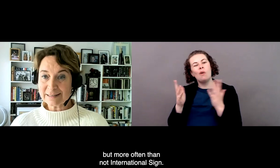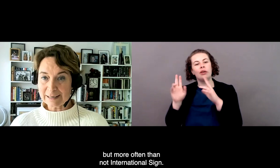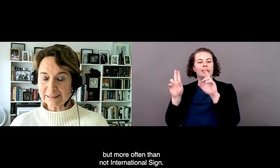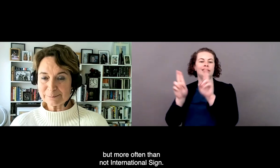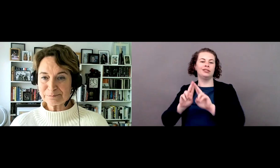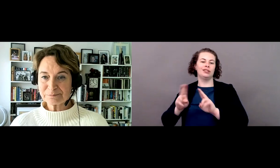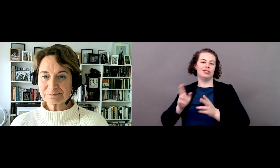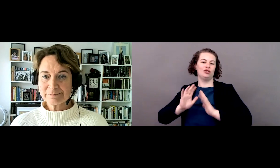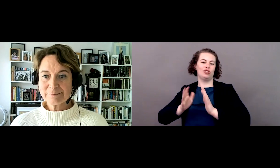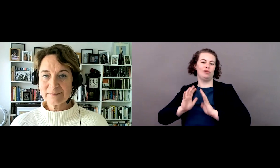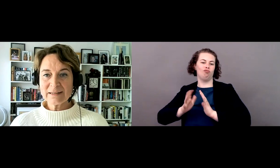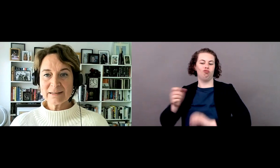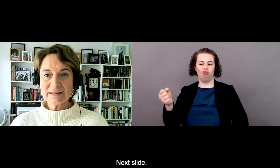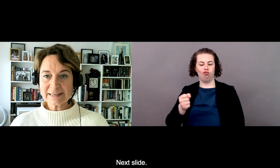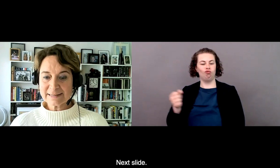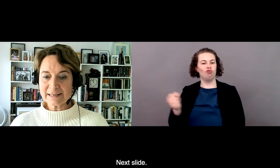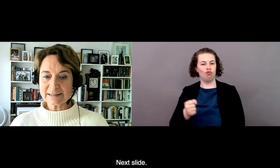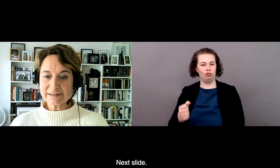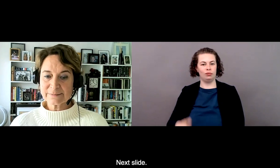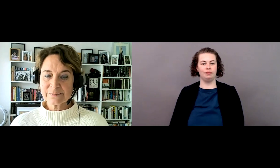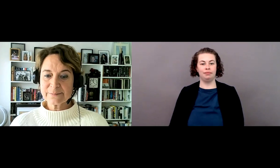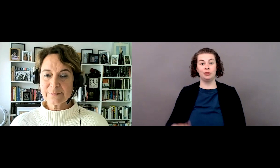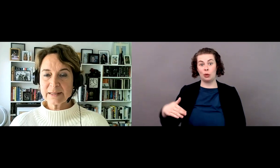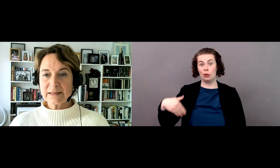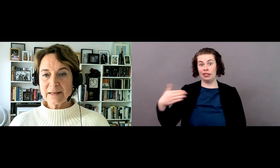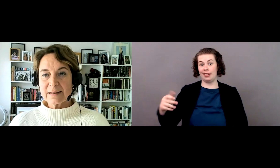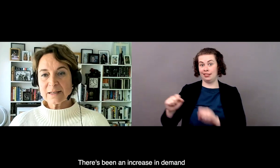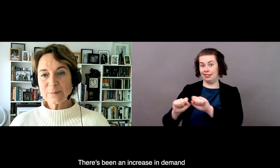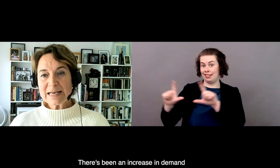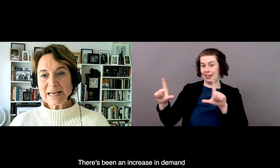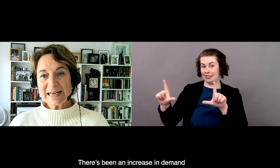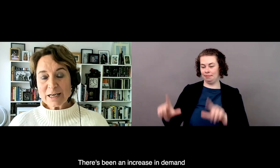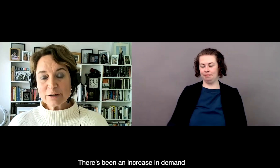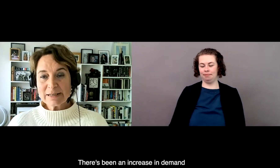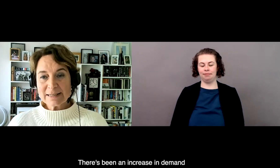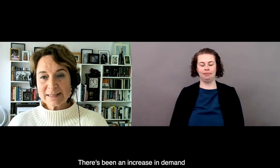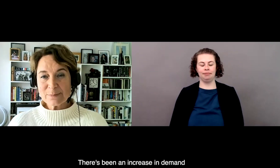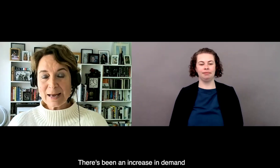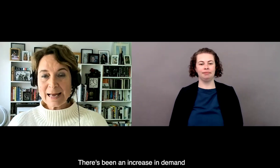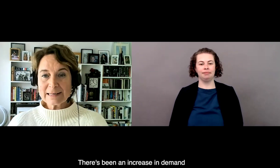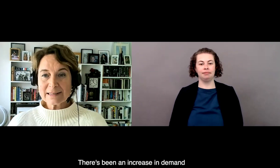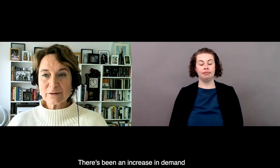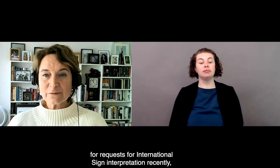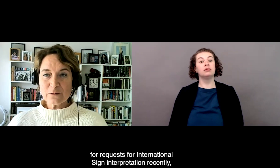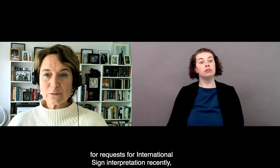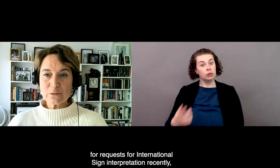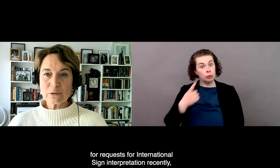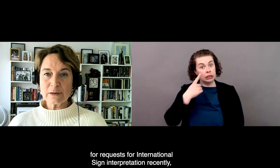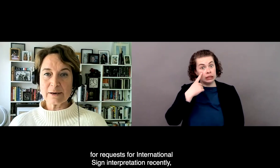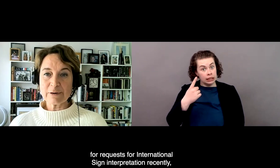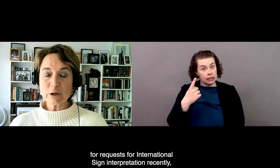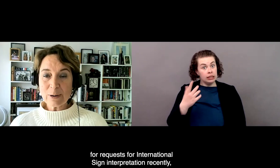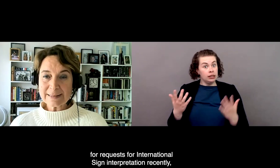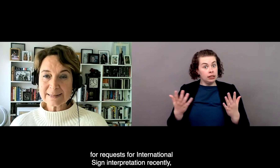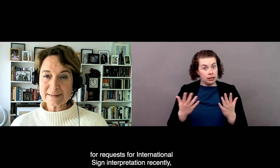sign. Next slide. There's been an increase in demand for requests